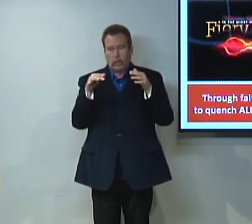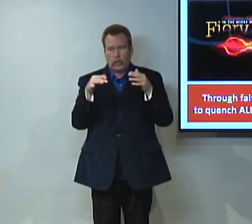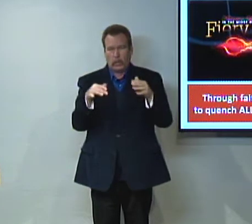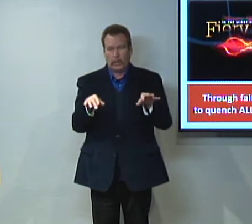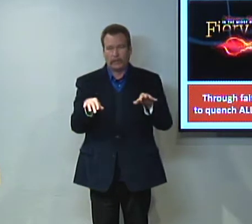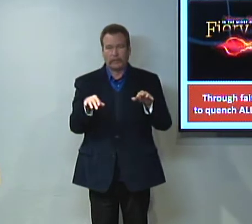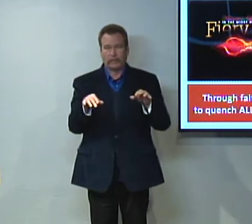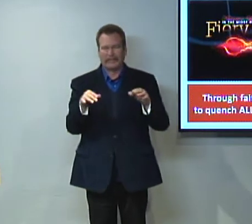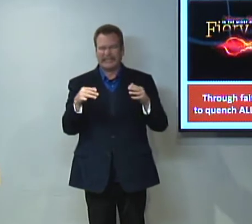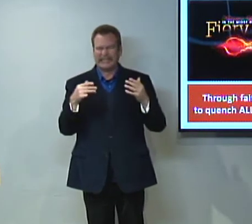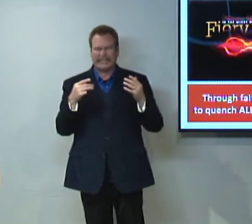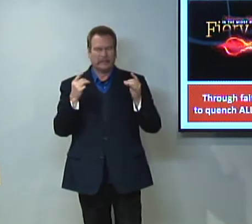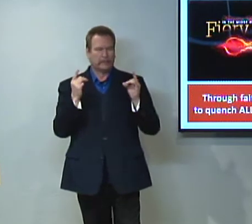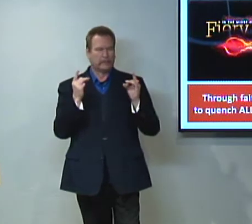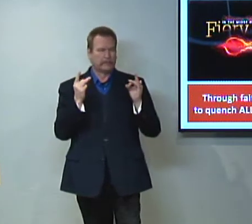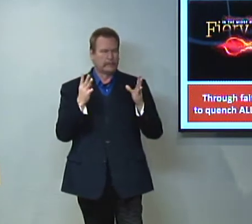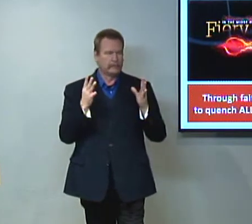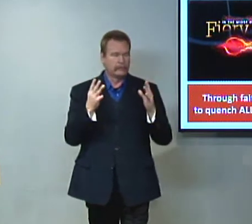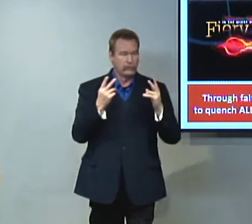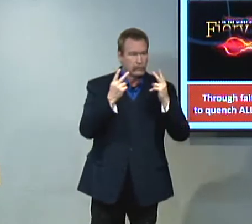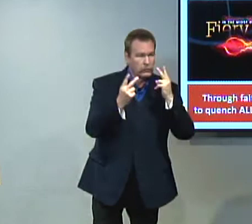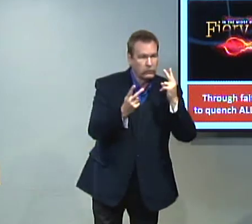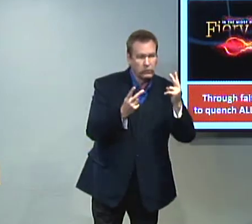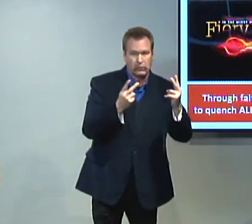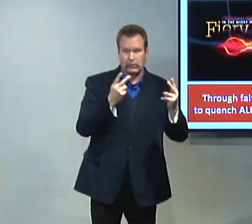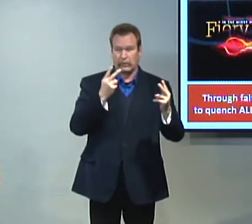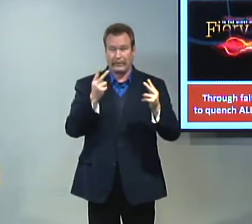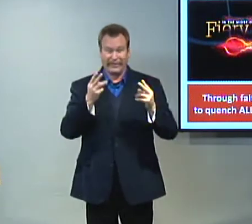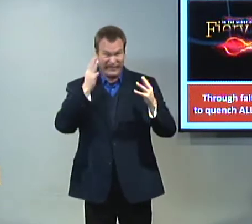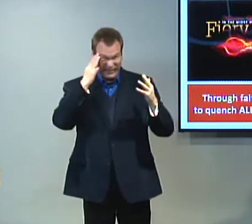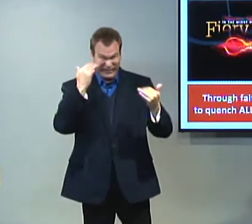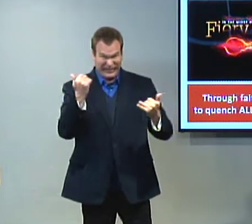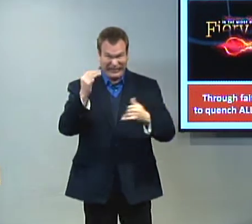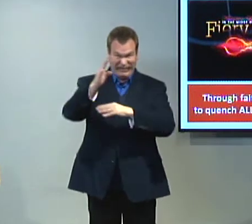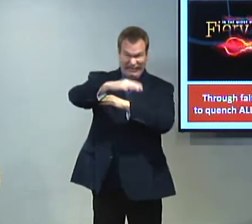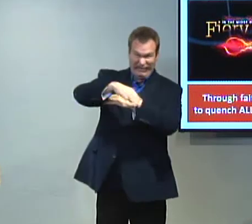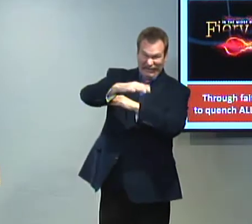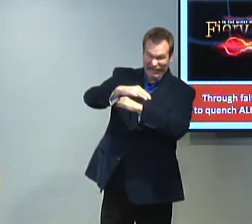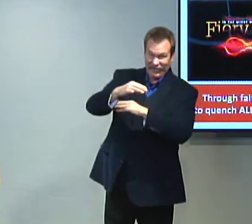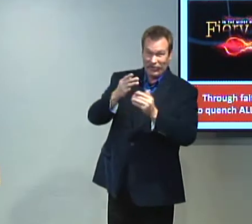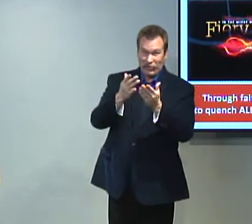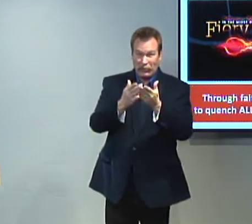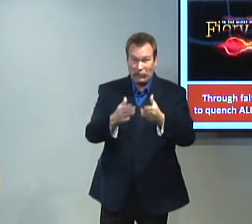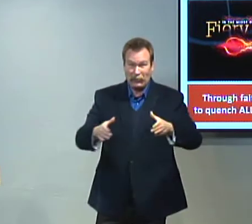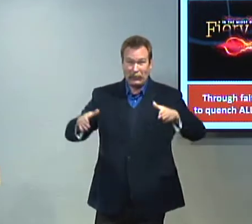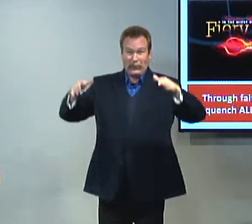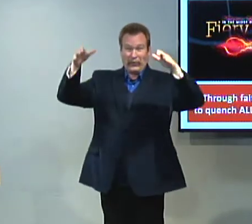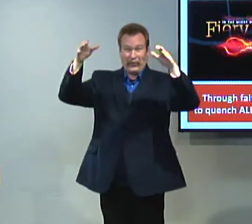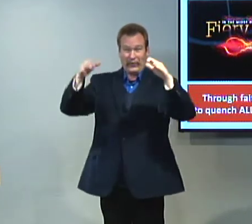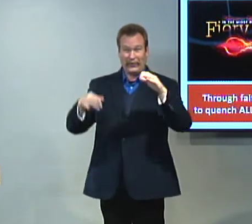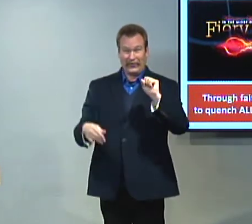what the eyes take in, what the eyes see. And it is so terrible these days. You